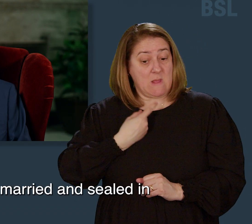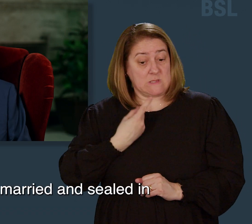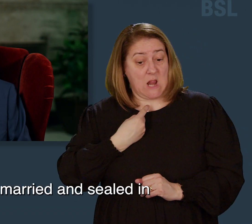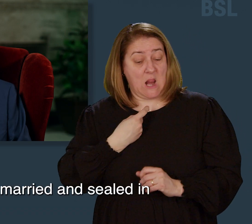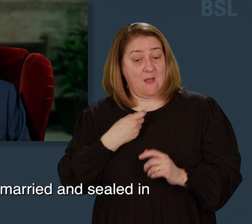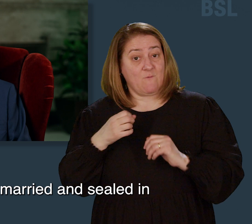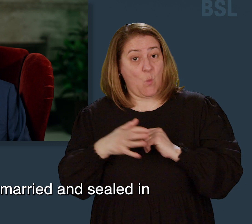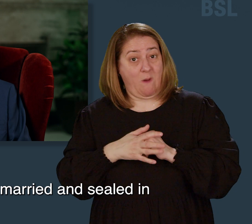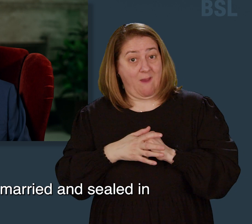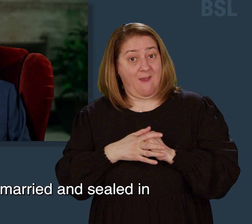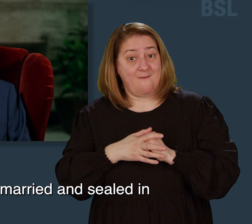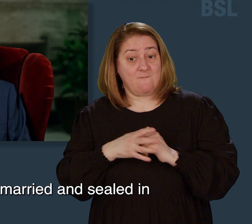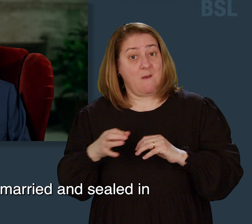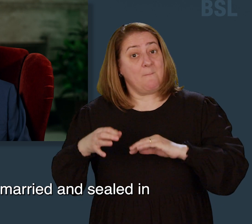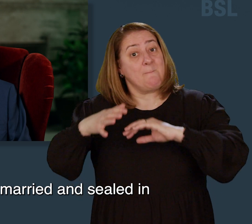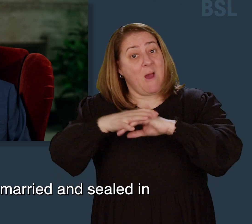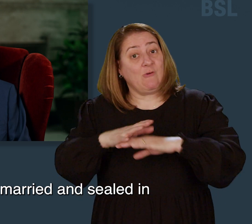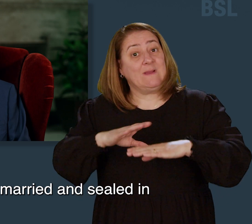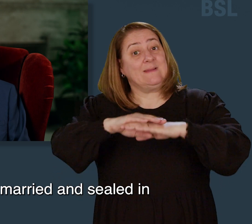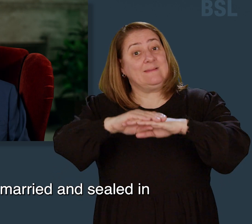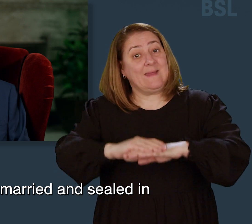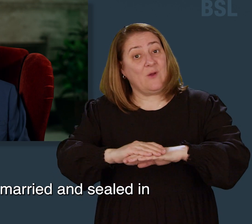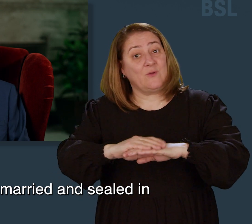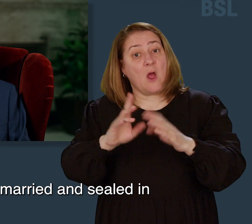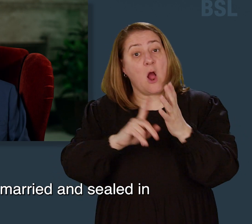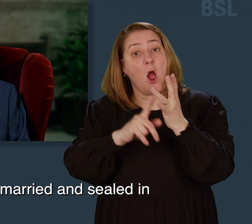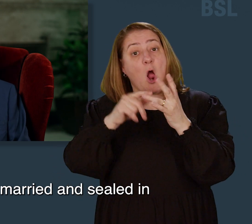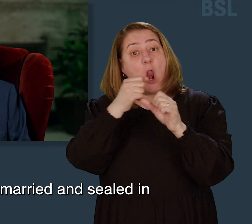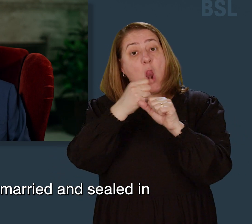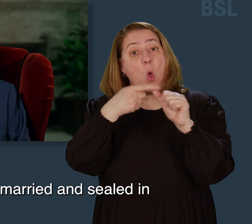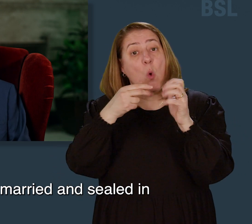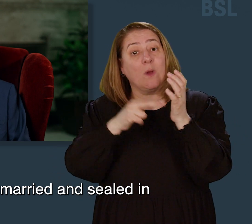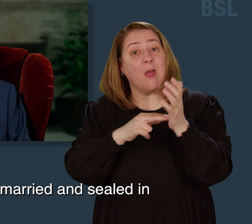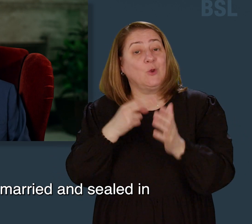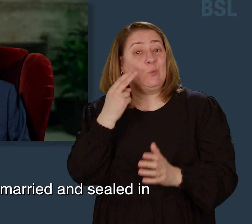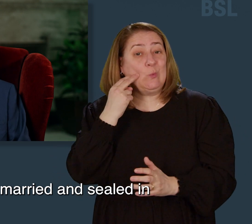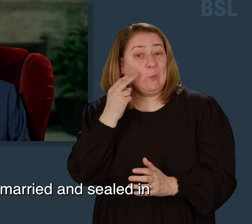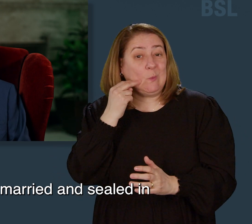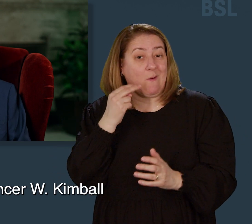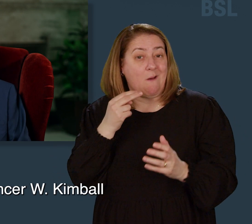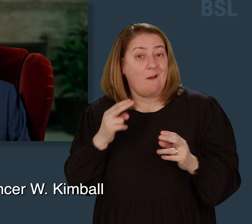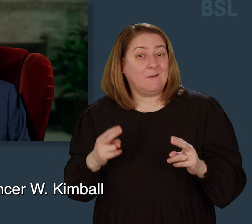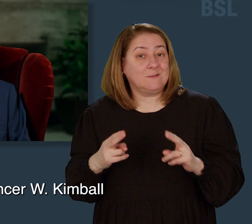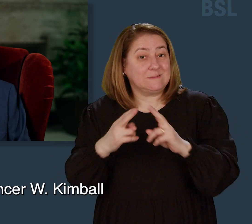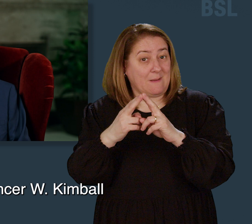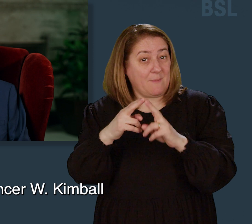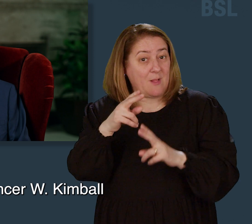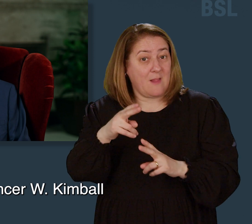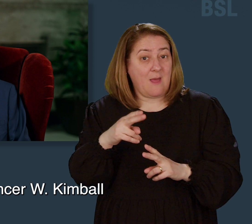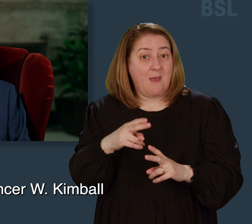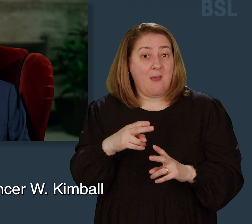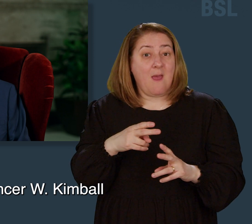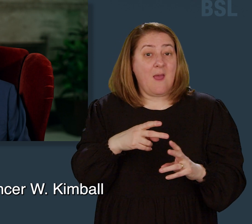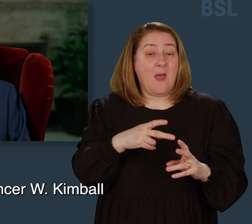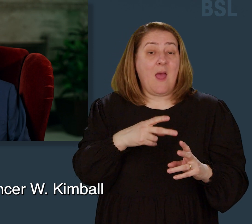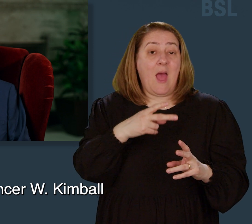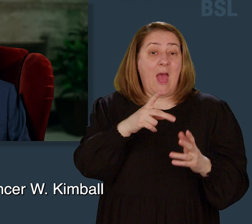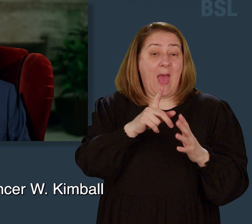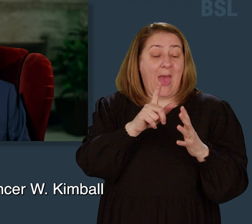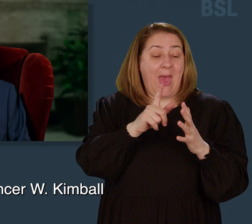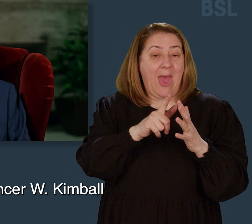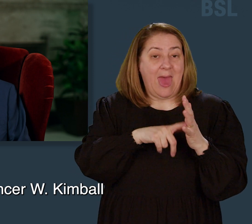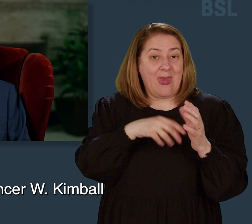When Kathy and I were married and sealed in the Logan, Utah temple, then